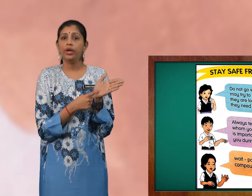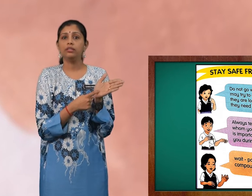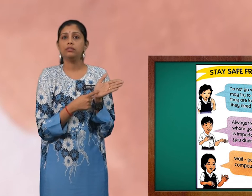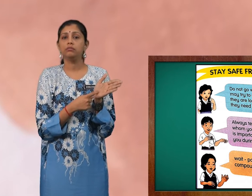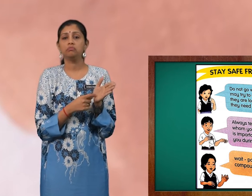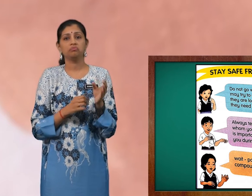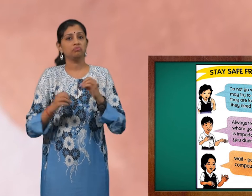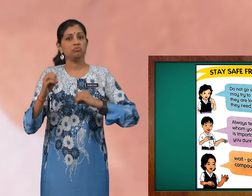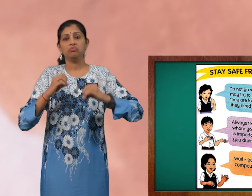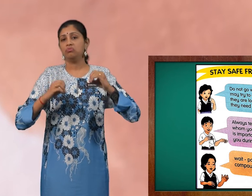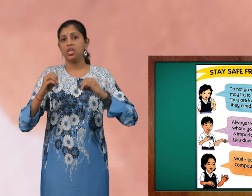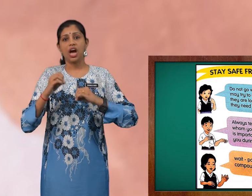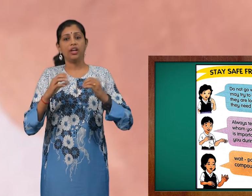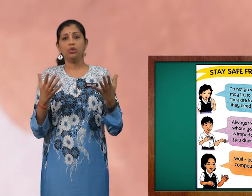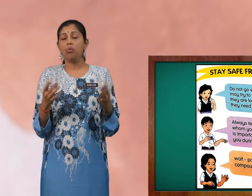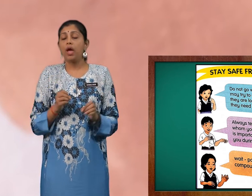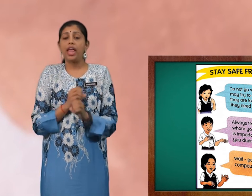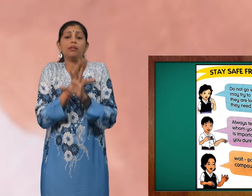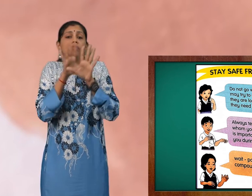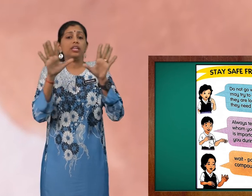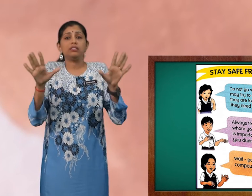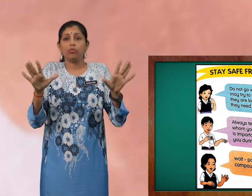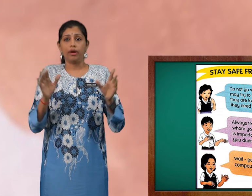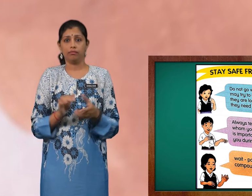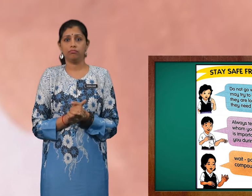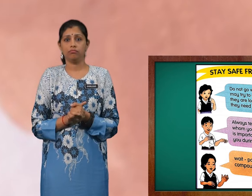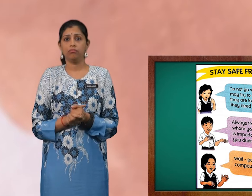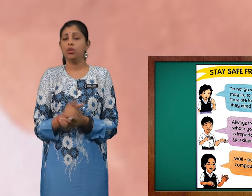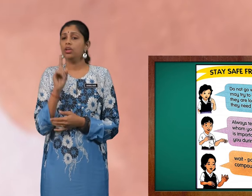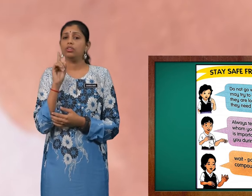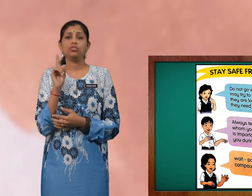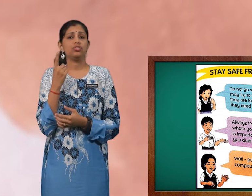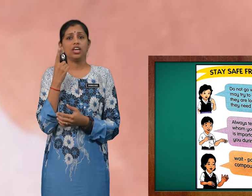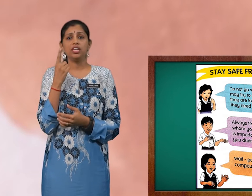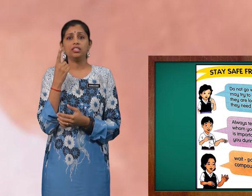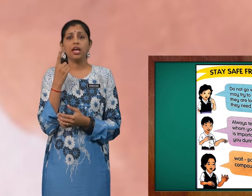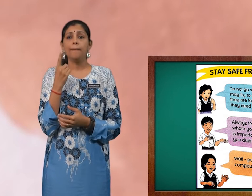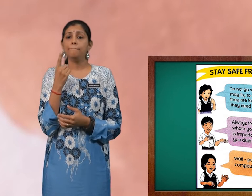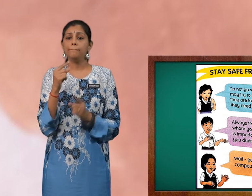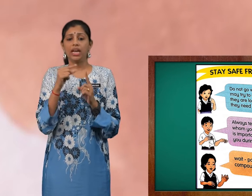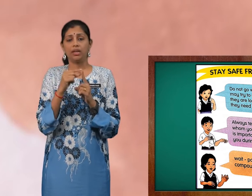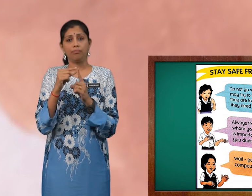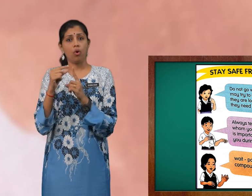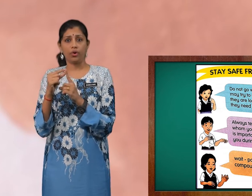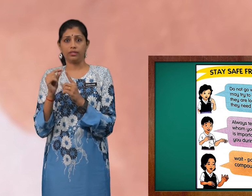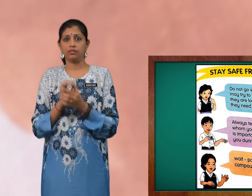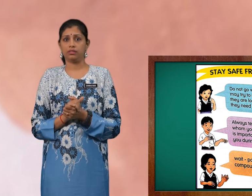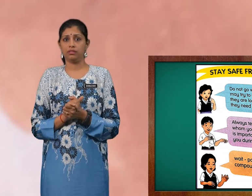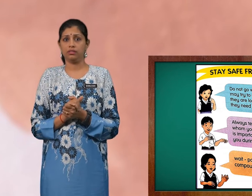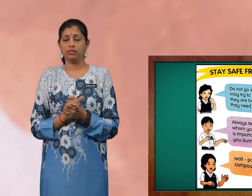point, there are no elaborated one. It's just main points.